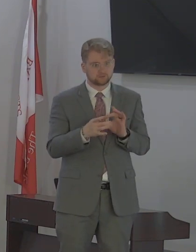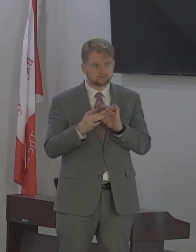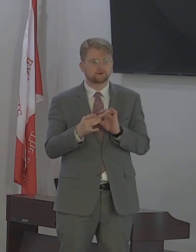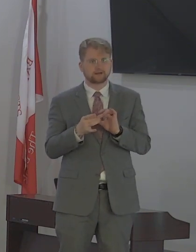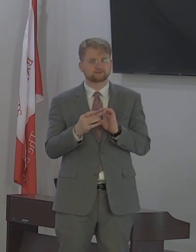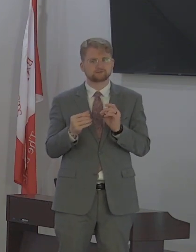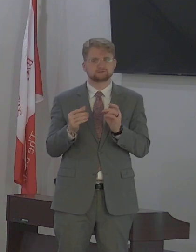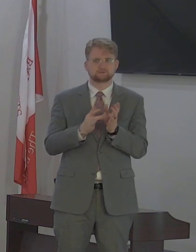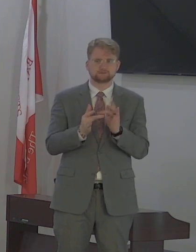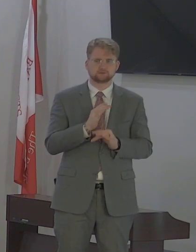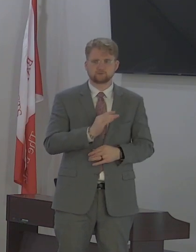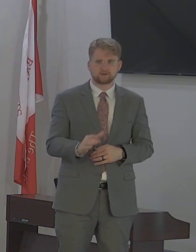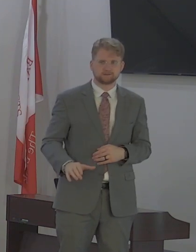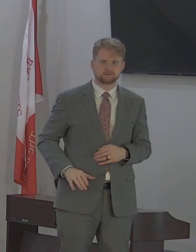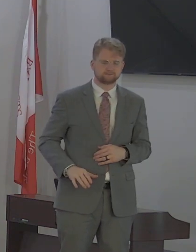Now we're 2,000 years distant from that.